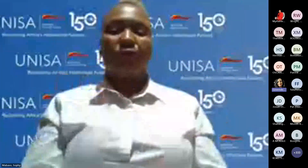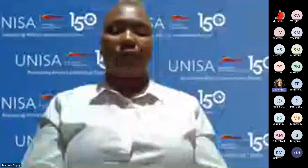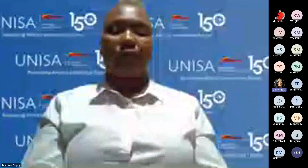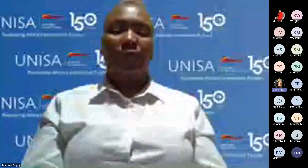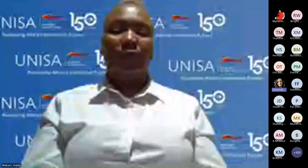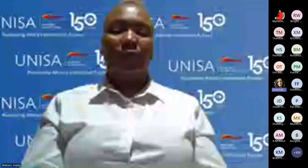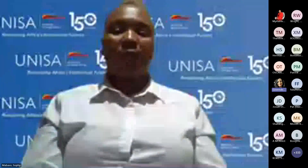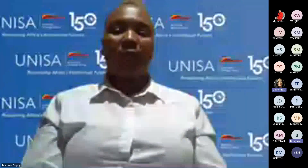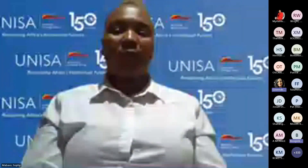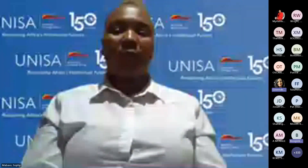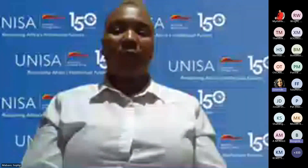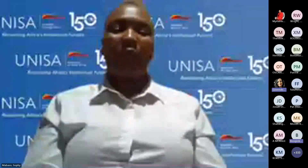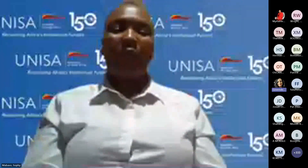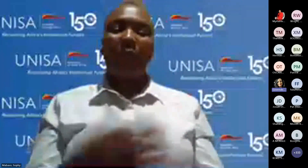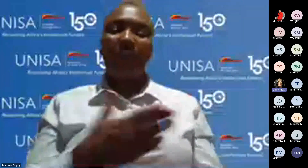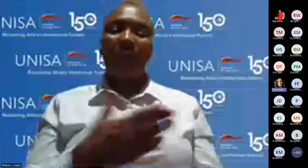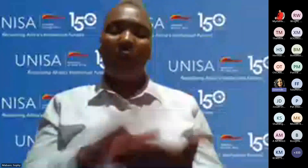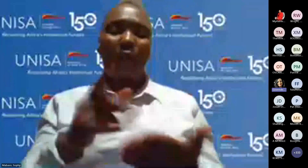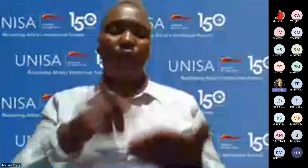it, then the